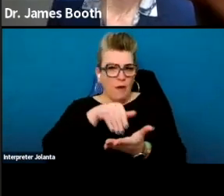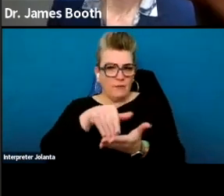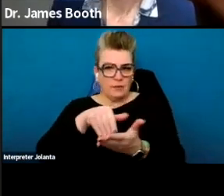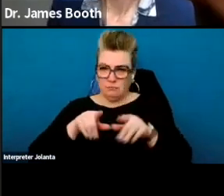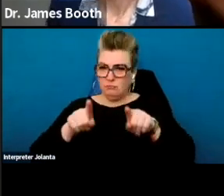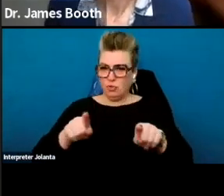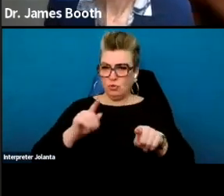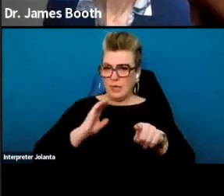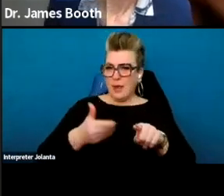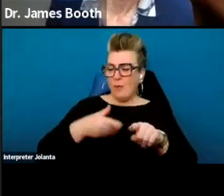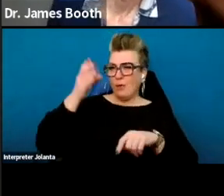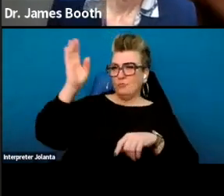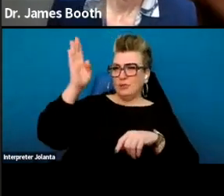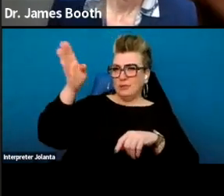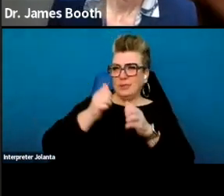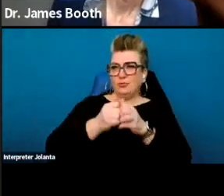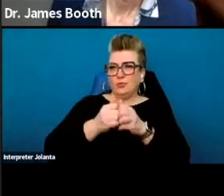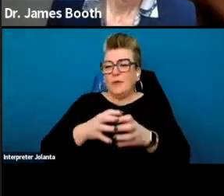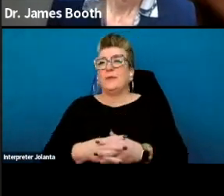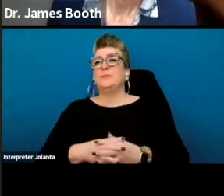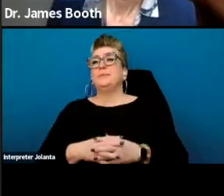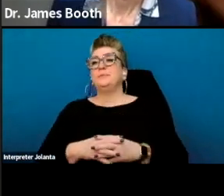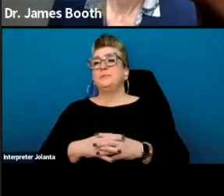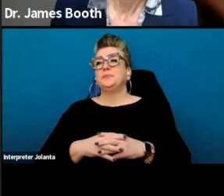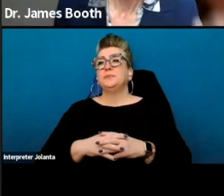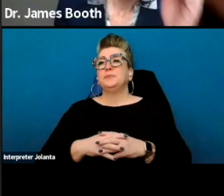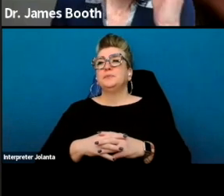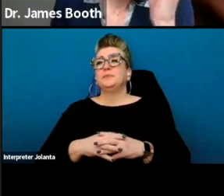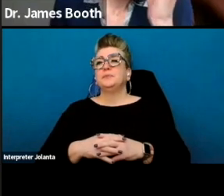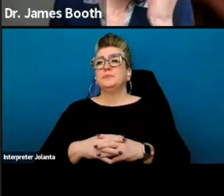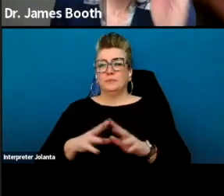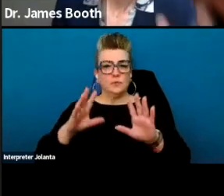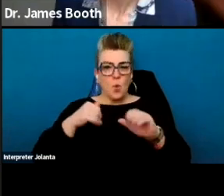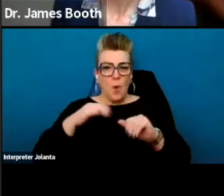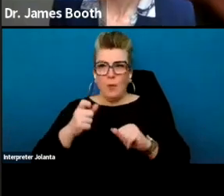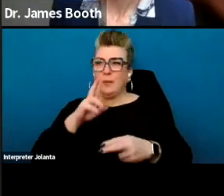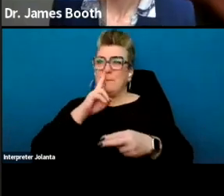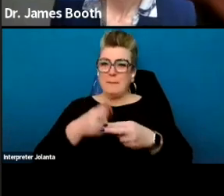during the presentation in terms of these different pathways.